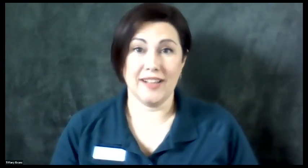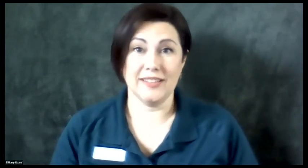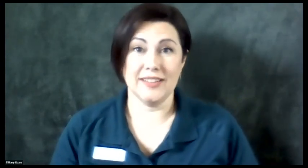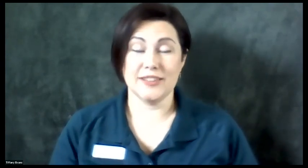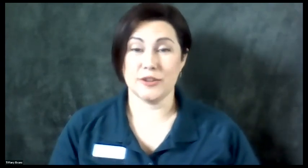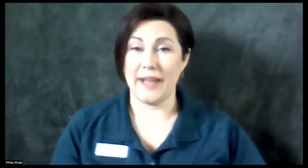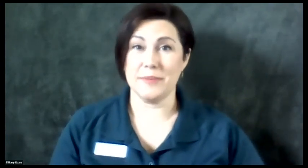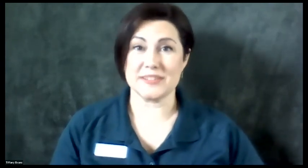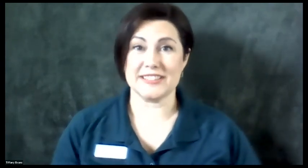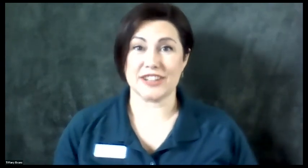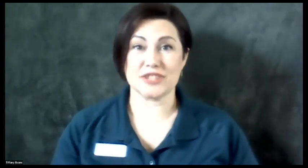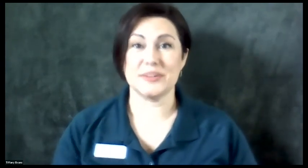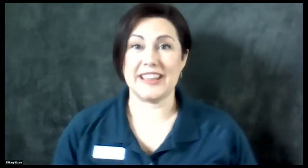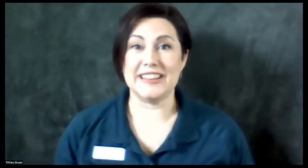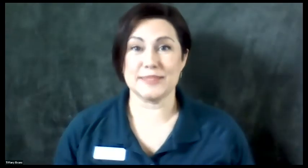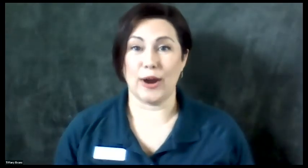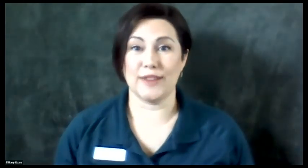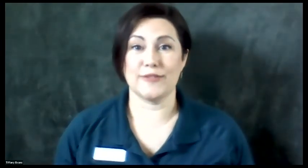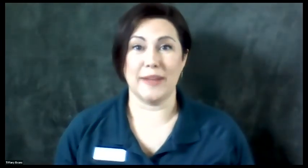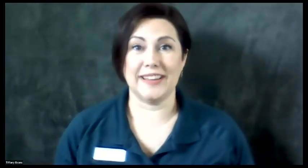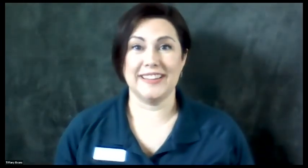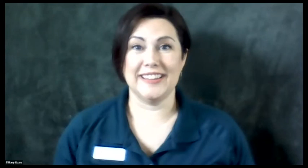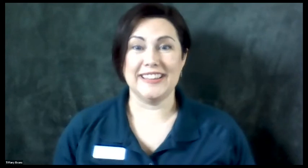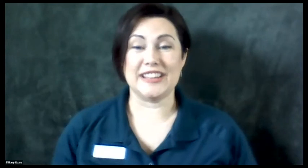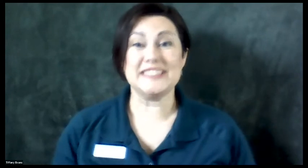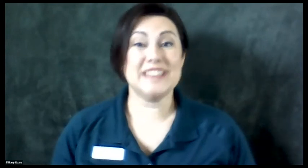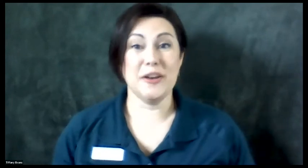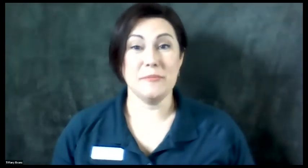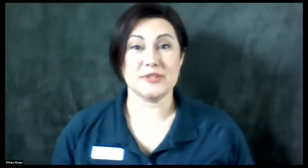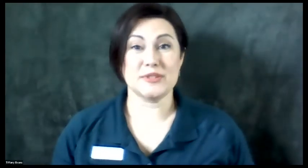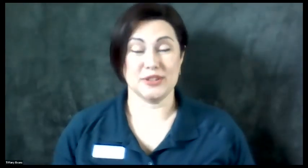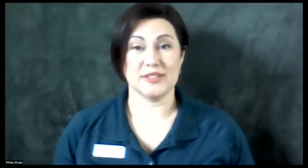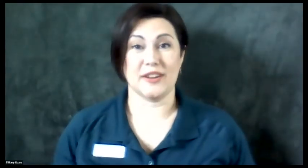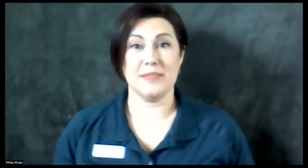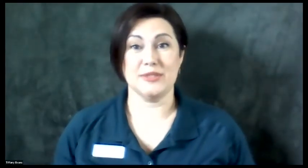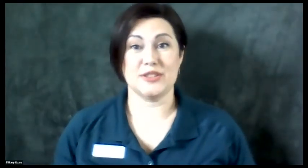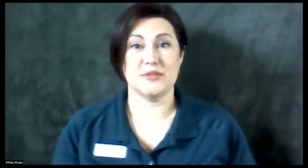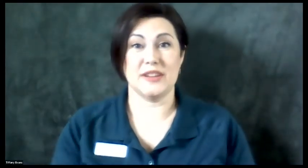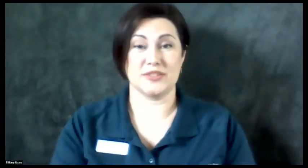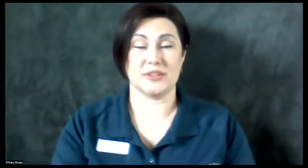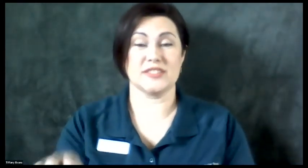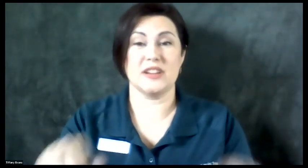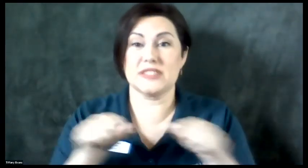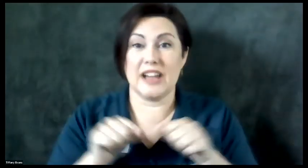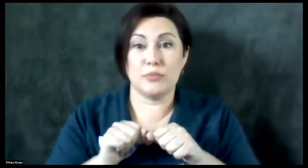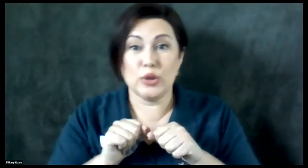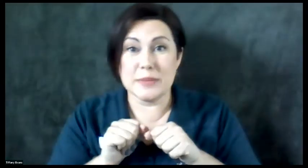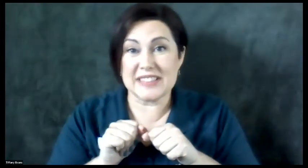Their backbone is attached to it, and it is part of their body. Now, some turtles are able to, and tortoises are able to kind of pull themselves